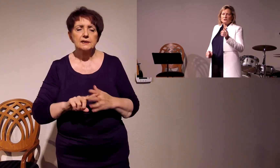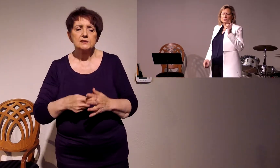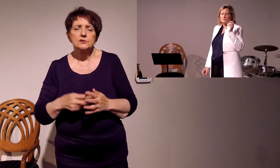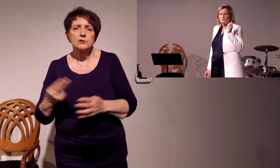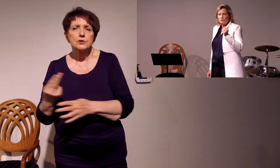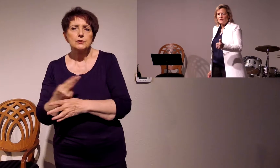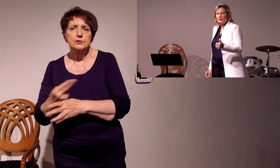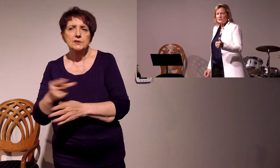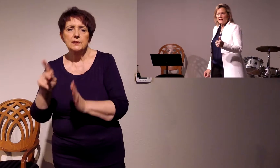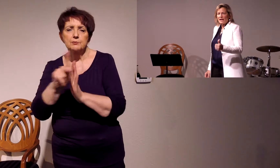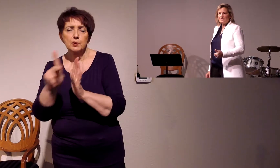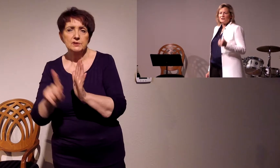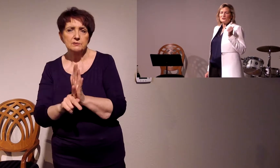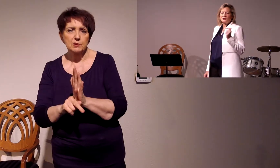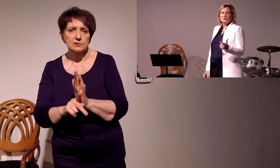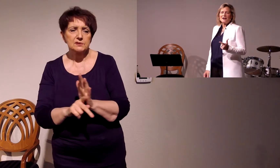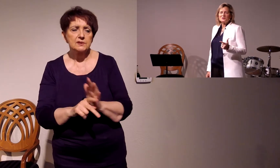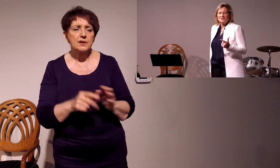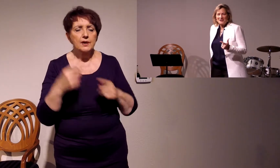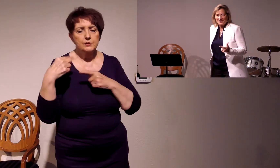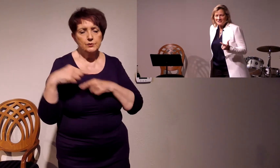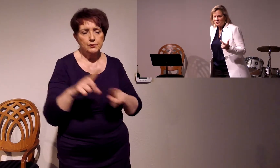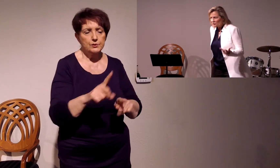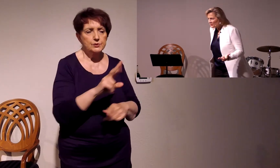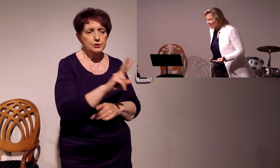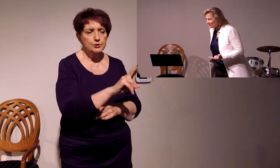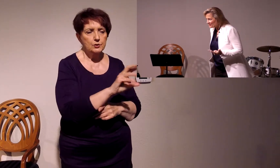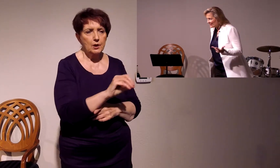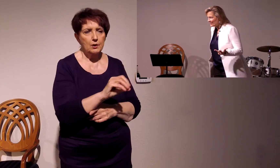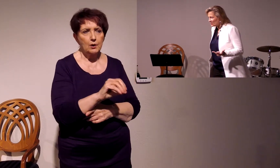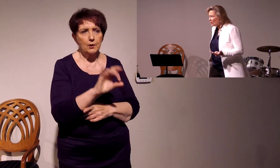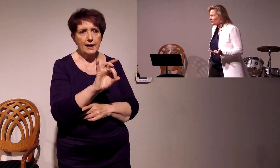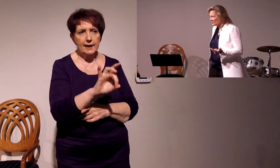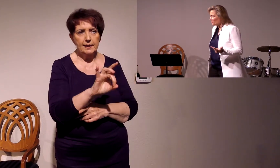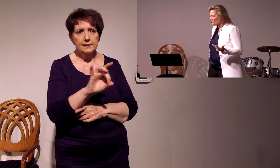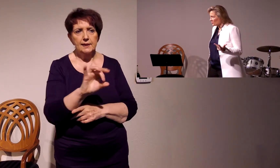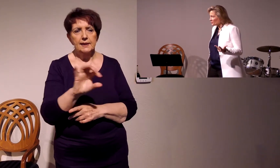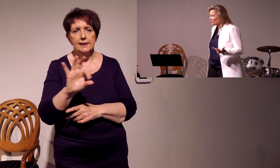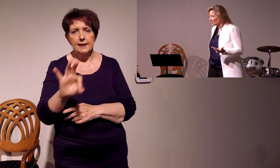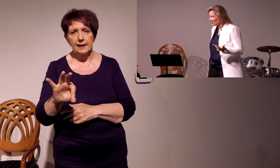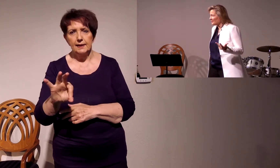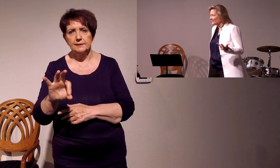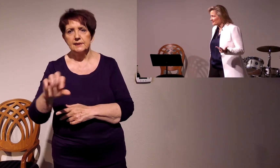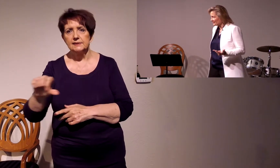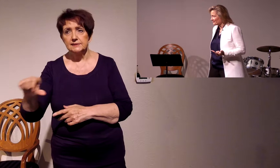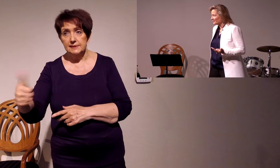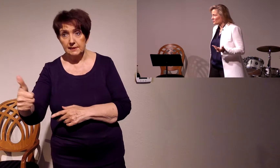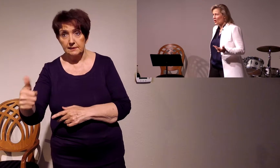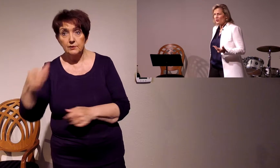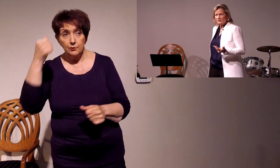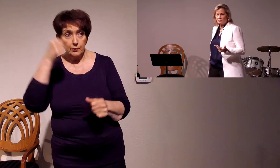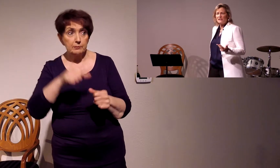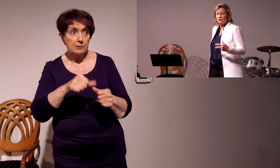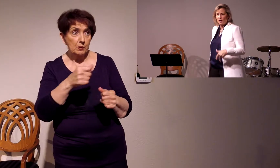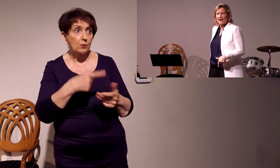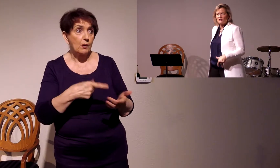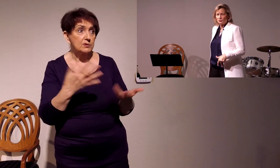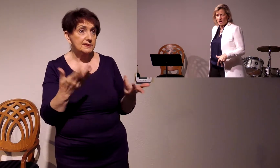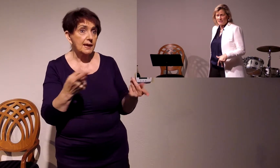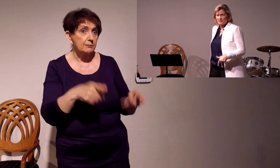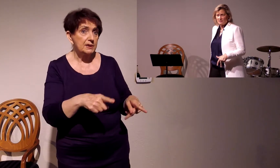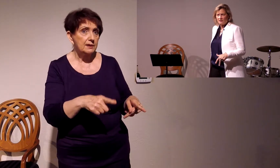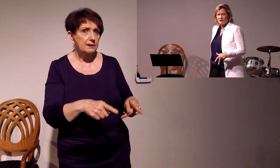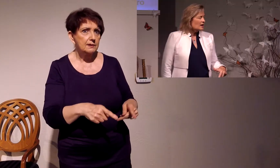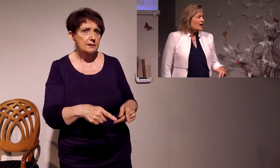during the years of 2008, 2009, and 2010, y'all remember what was going on then? Yeah. It was called this big